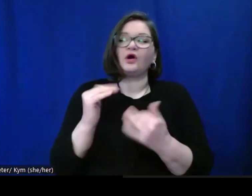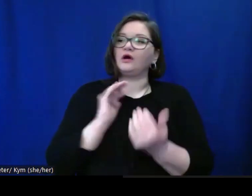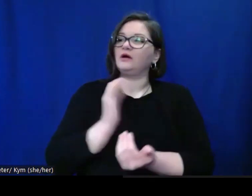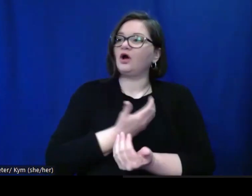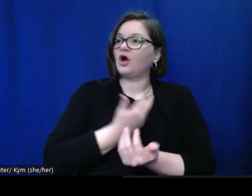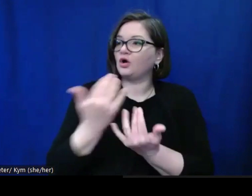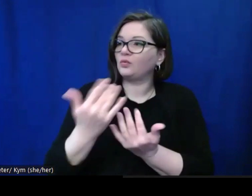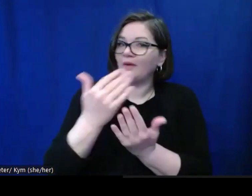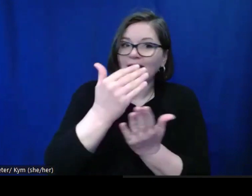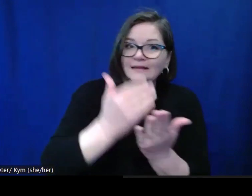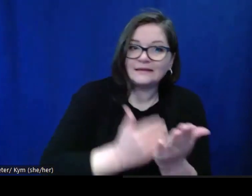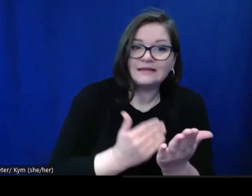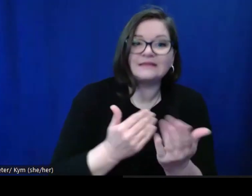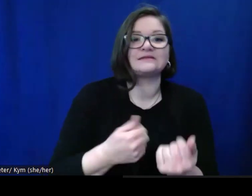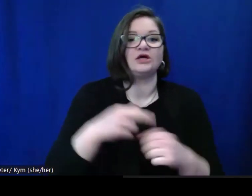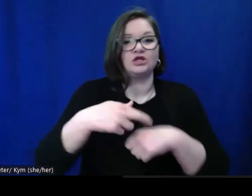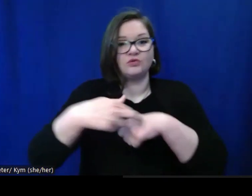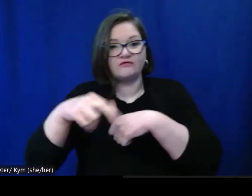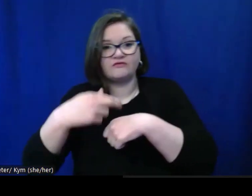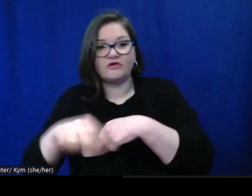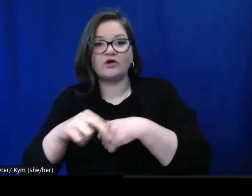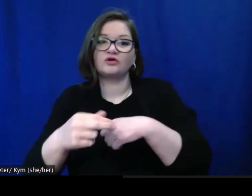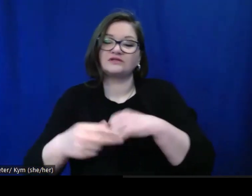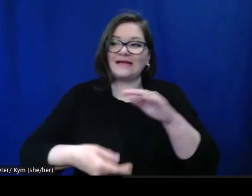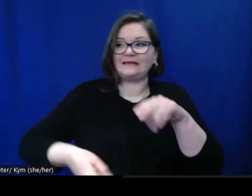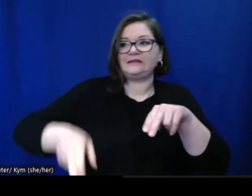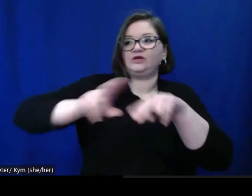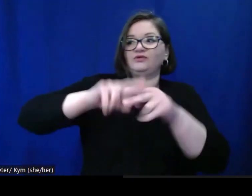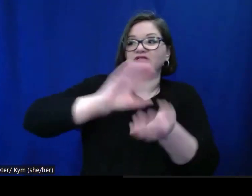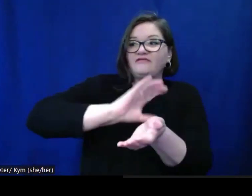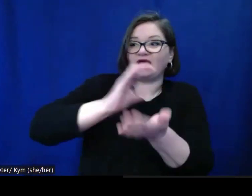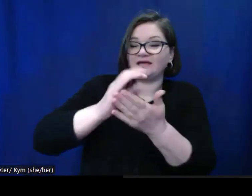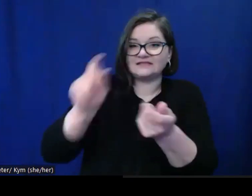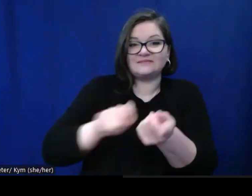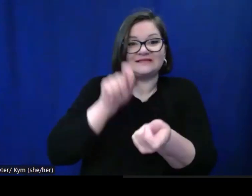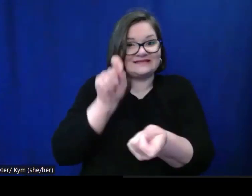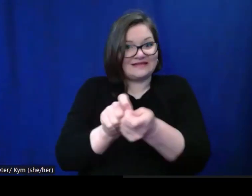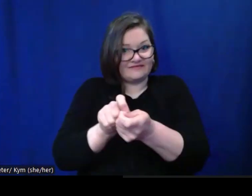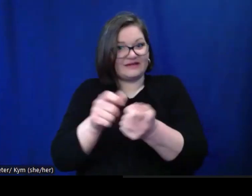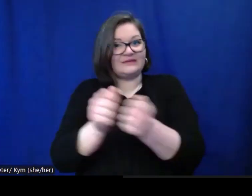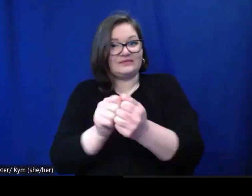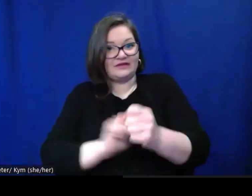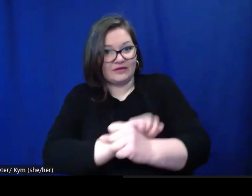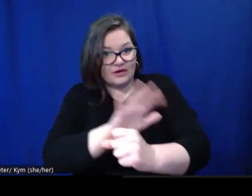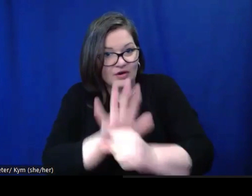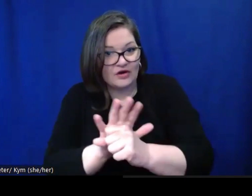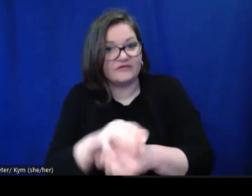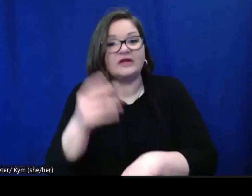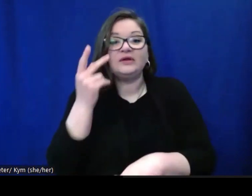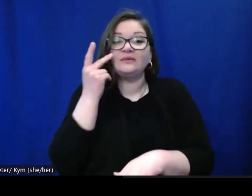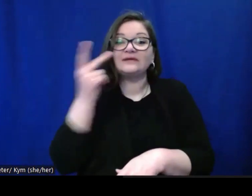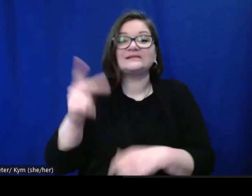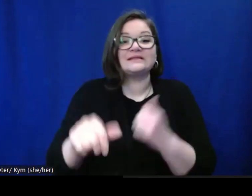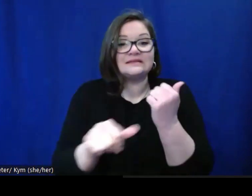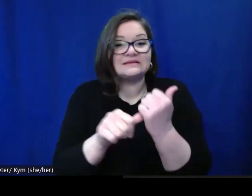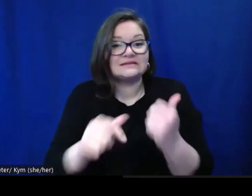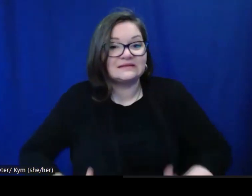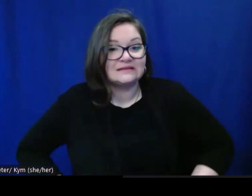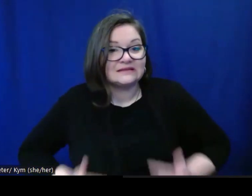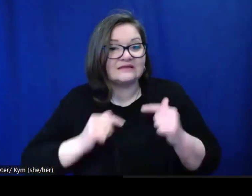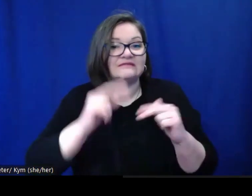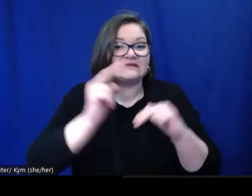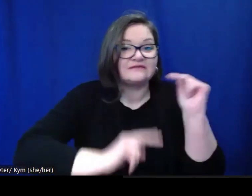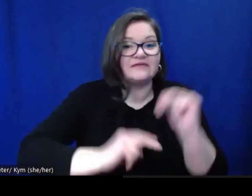especially after the pandemic. We see in assisted living facilities, nursing homes, VA clinics, those